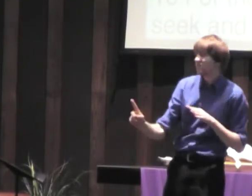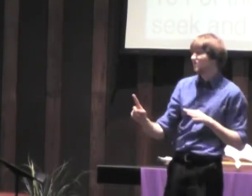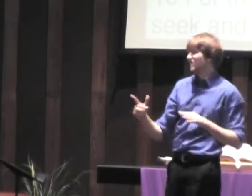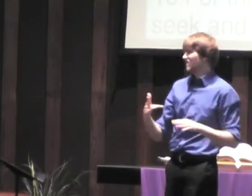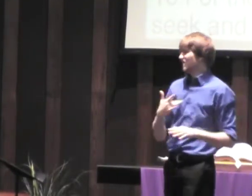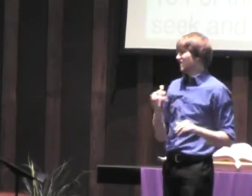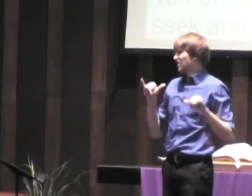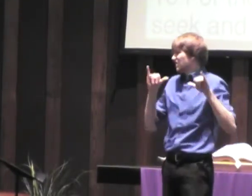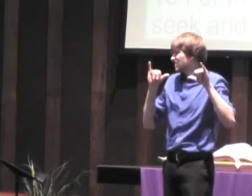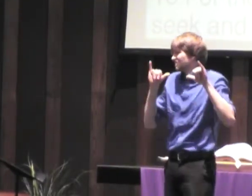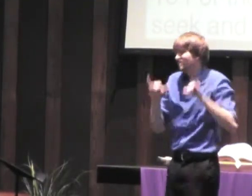can't escape.